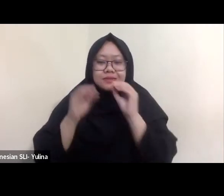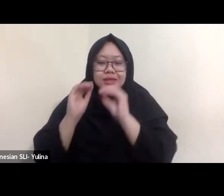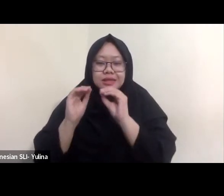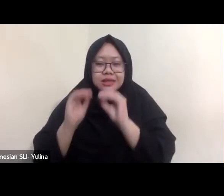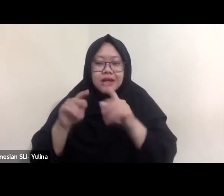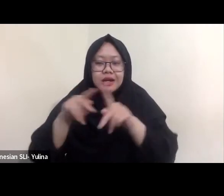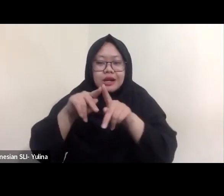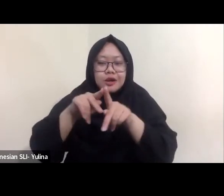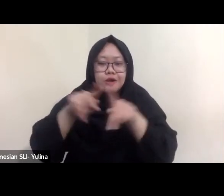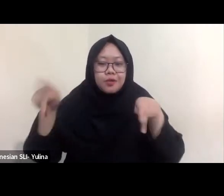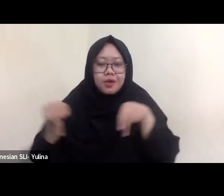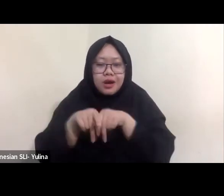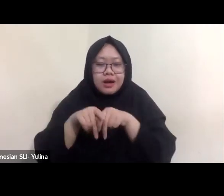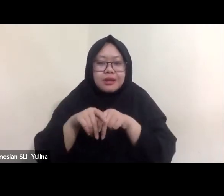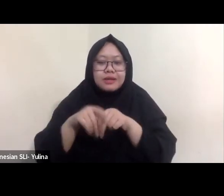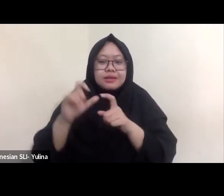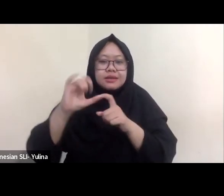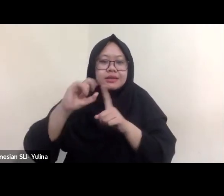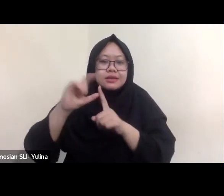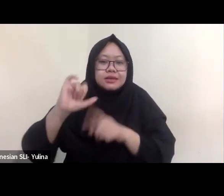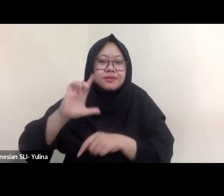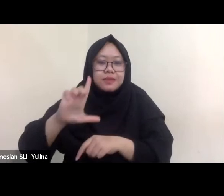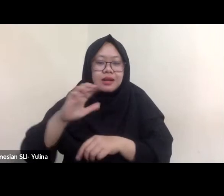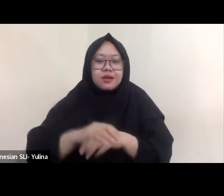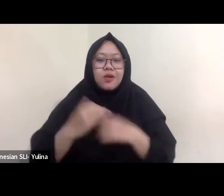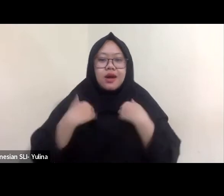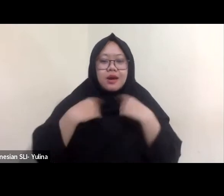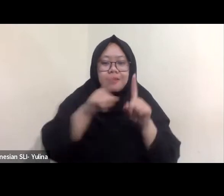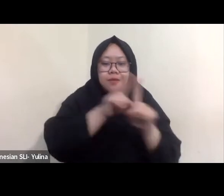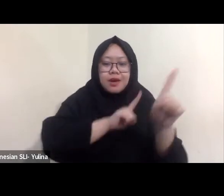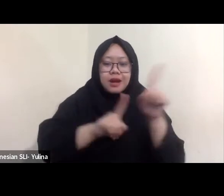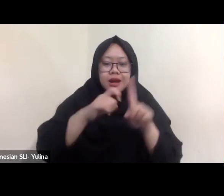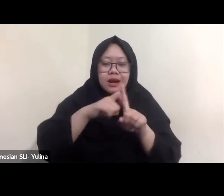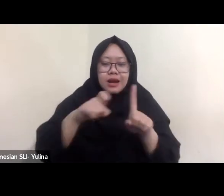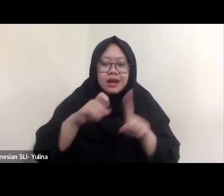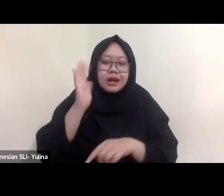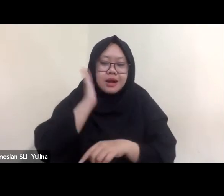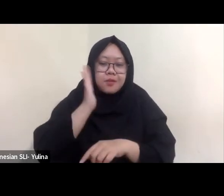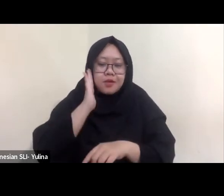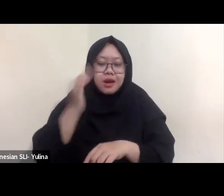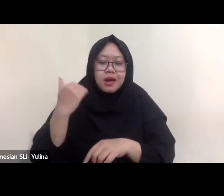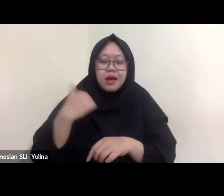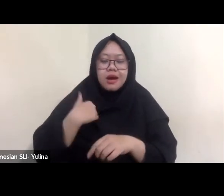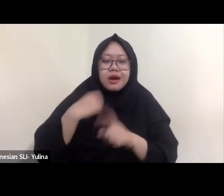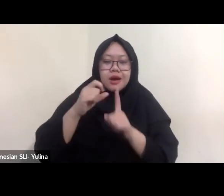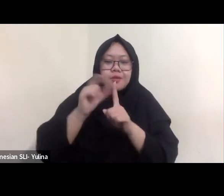representative Mbak Putri Gayatri, my apologies, yes.